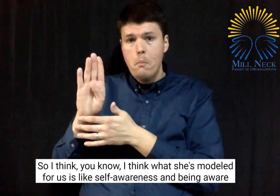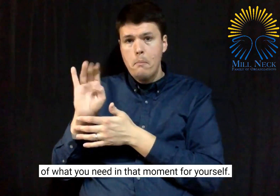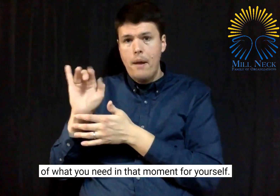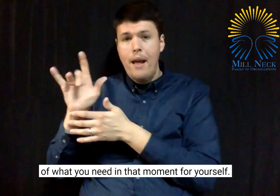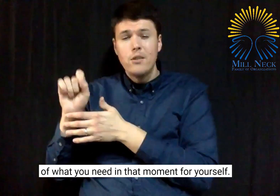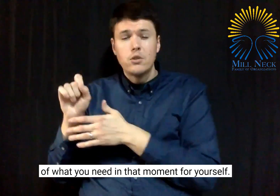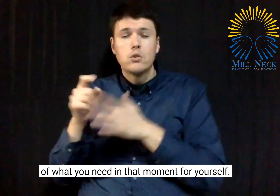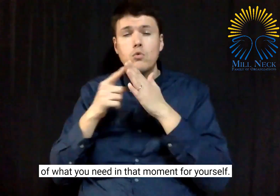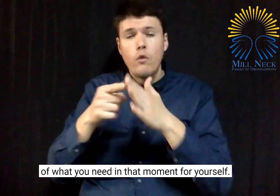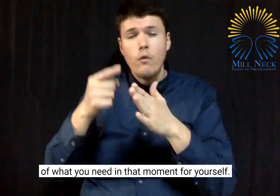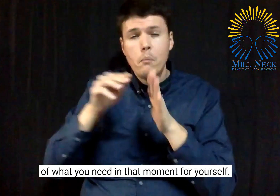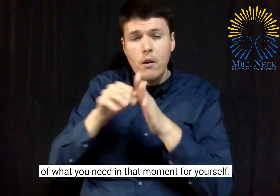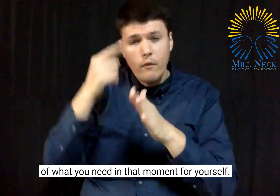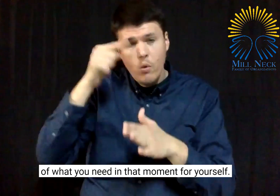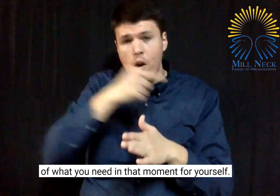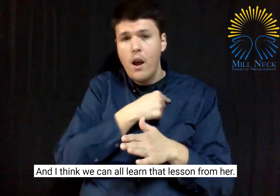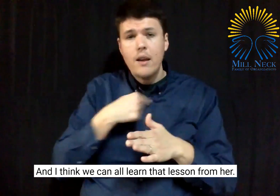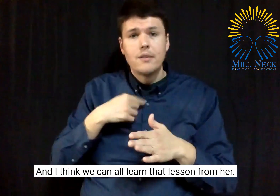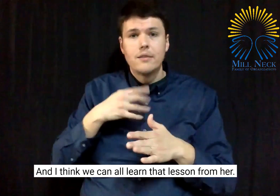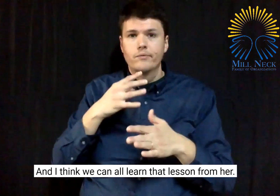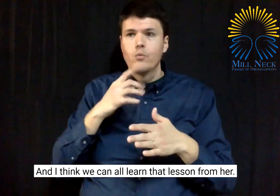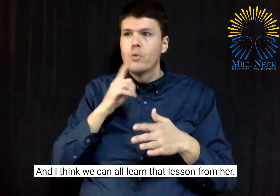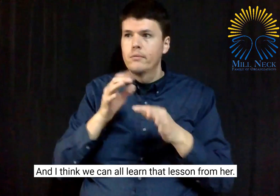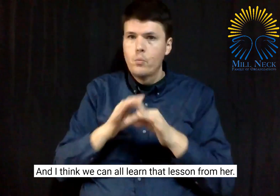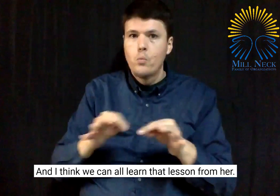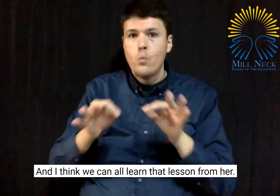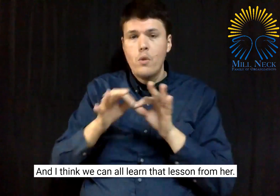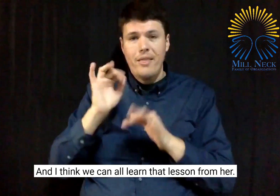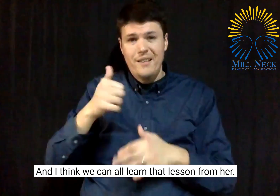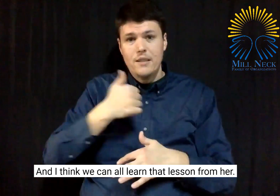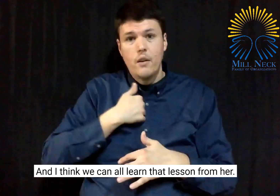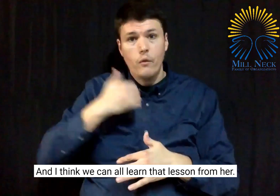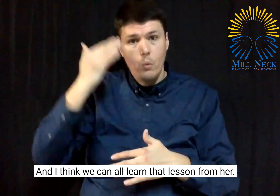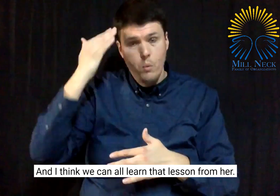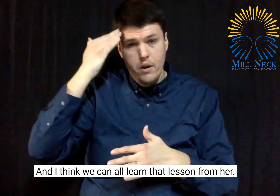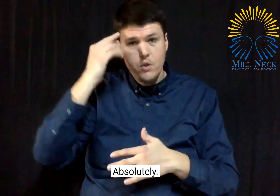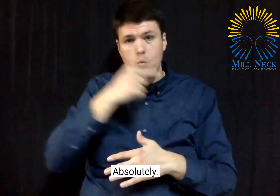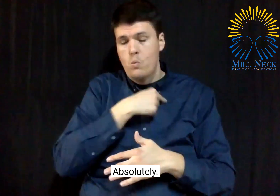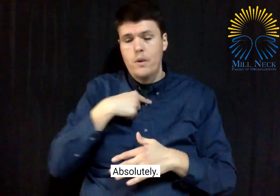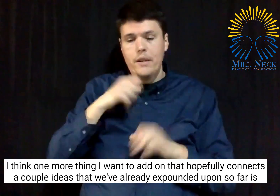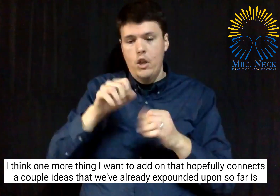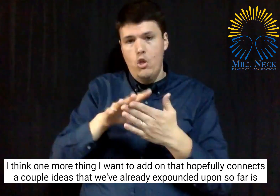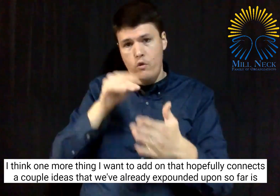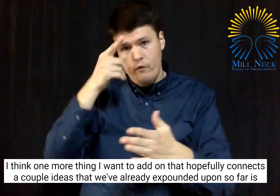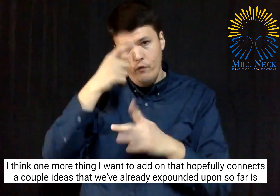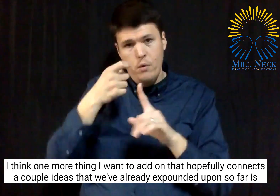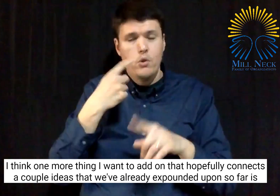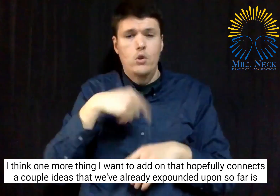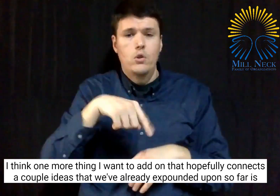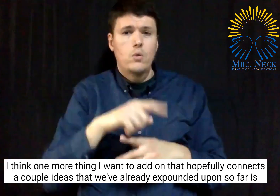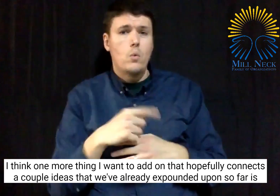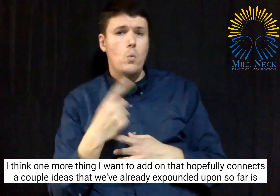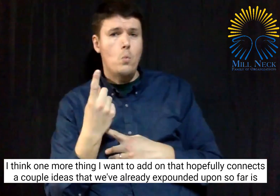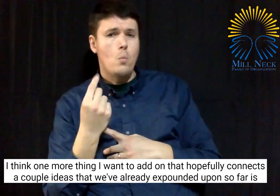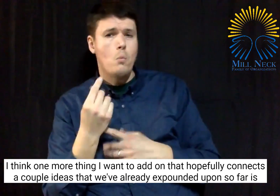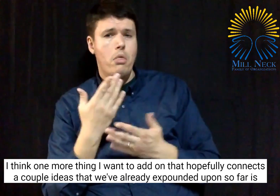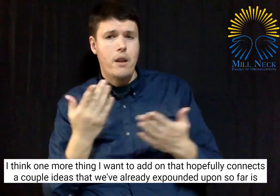of what you need in that moment for yourself. And I think we could all learn that lesson from her. Absolutely. I think one more thing I want to add on that hopefully connects a